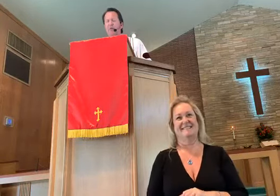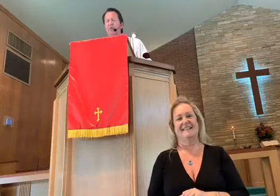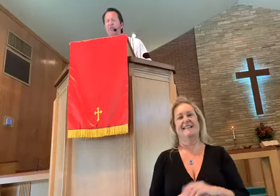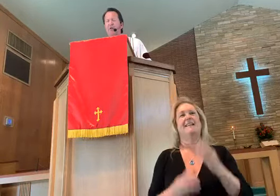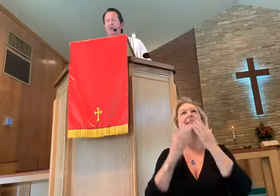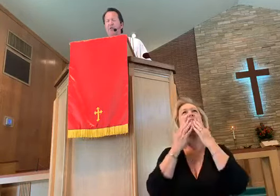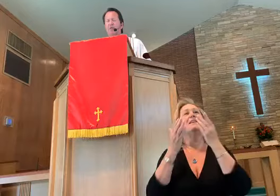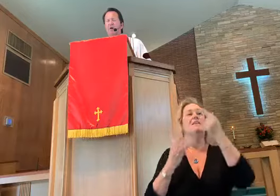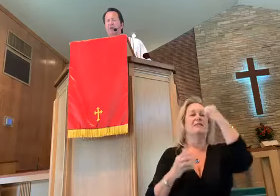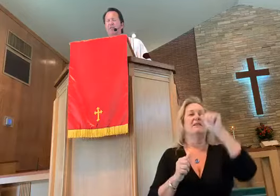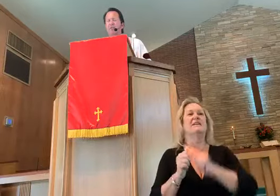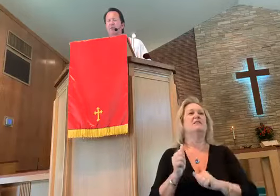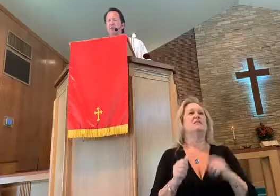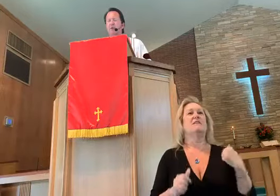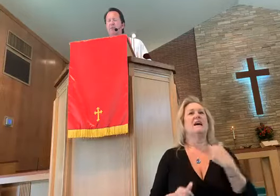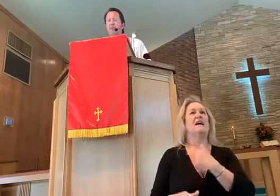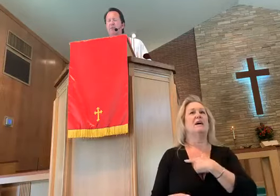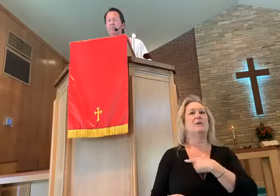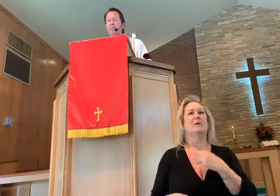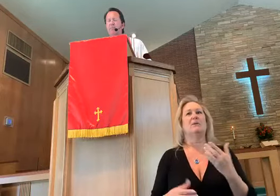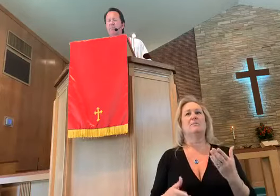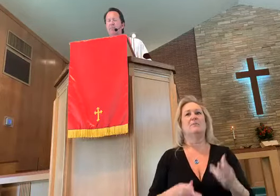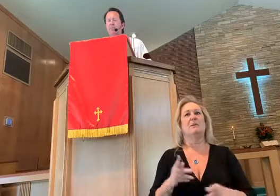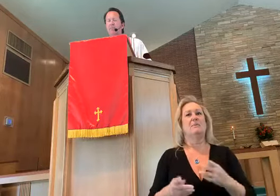We thank you for each of our guests this morning.